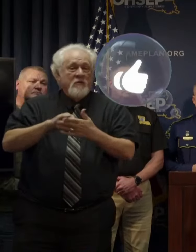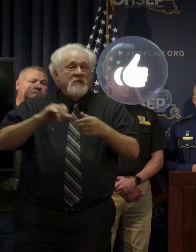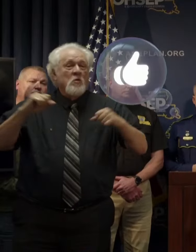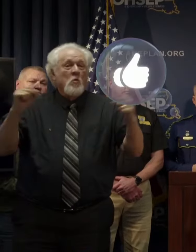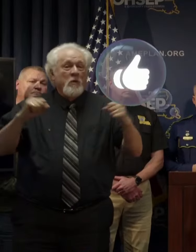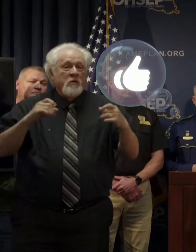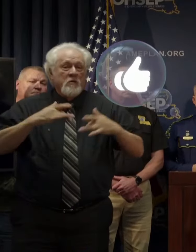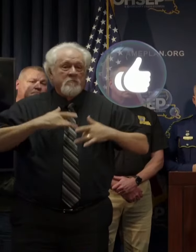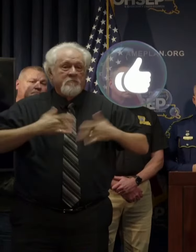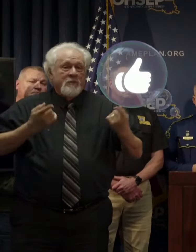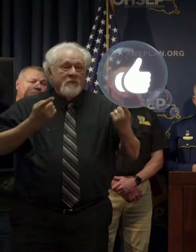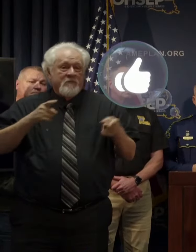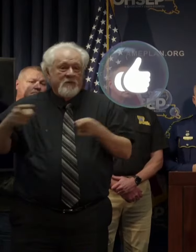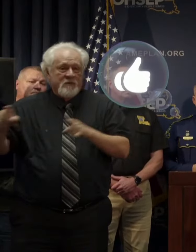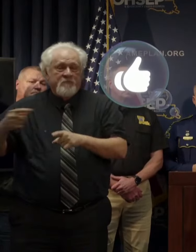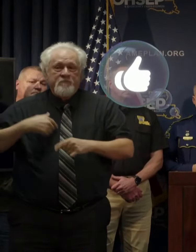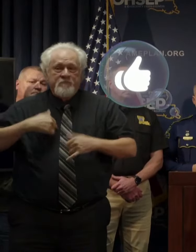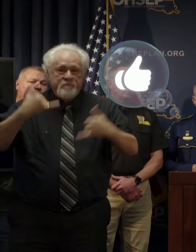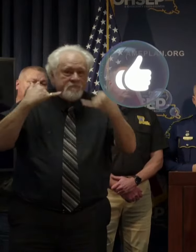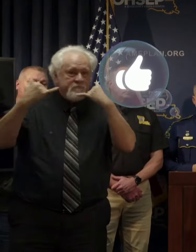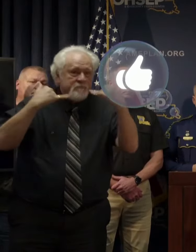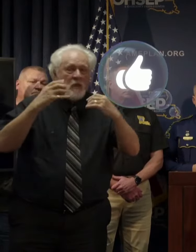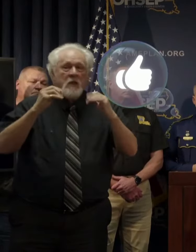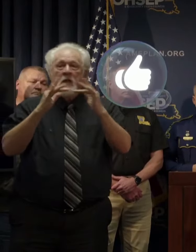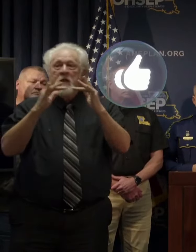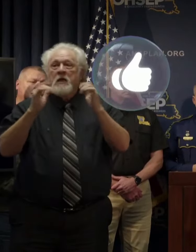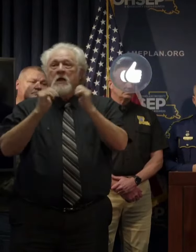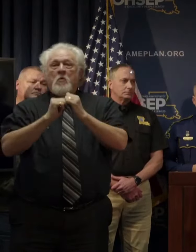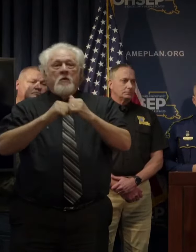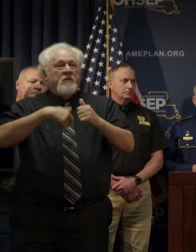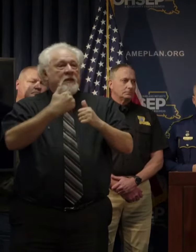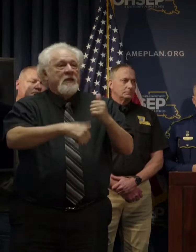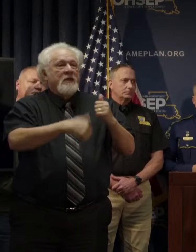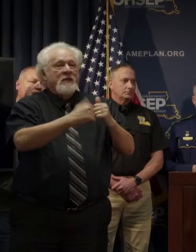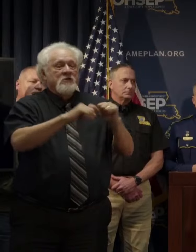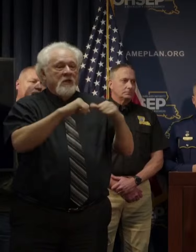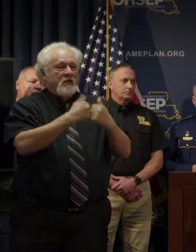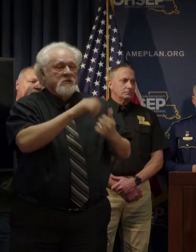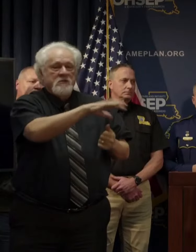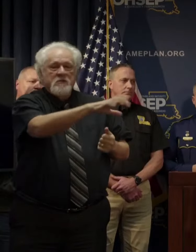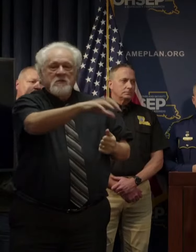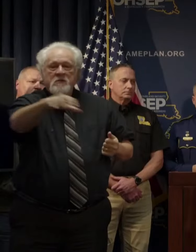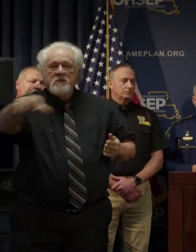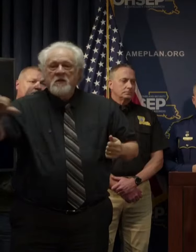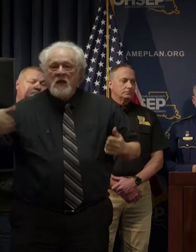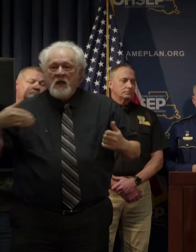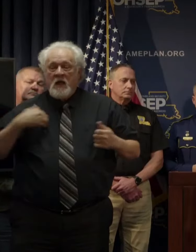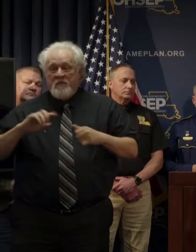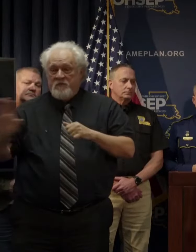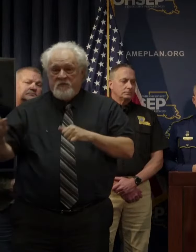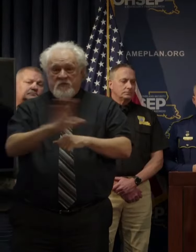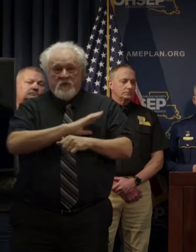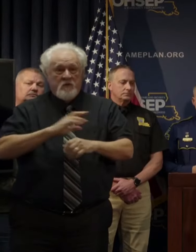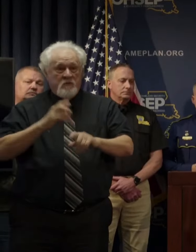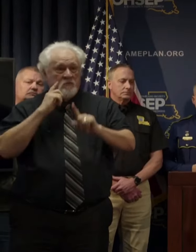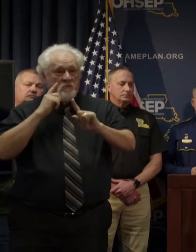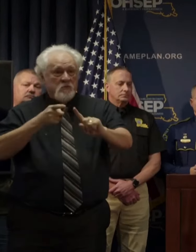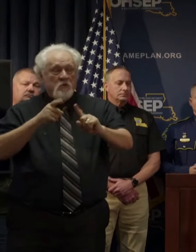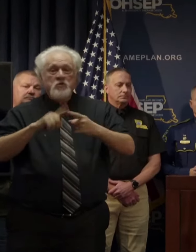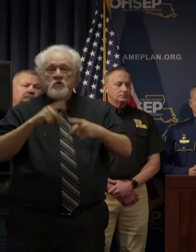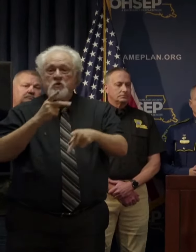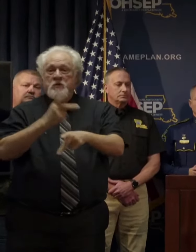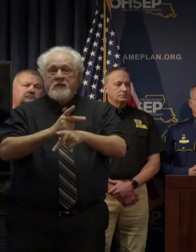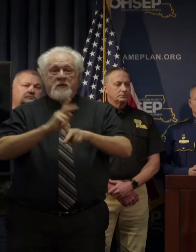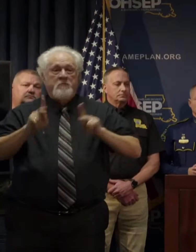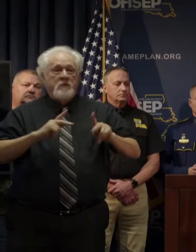event. I've been on the phone and in contact with each of the agencies who have a primary mission to keep our